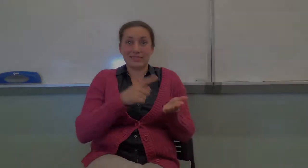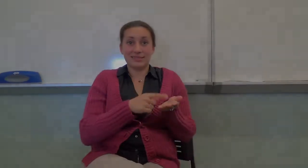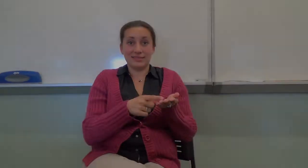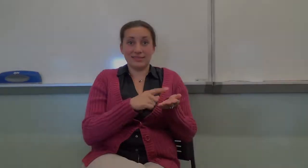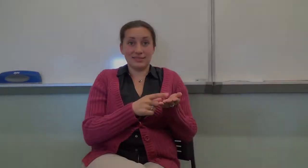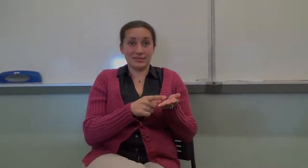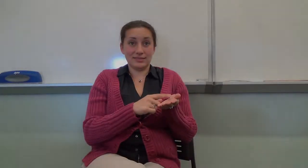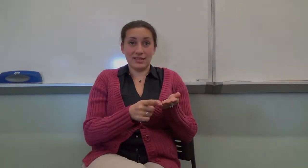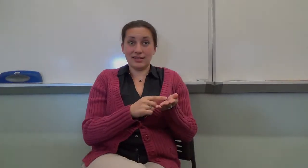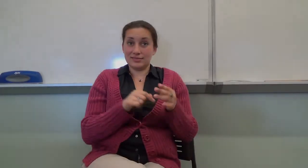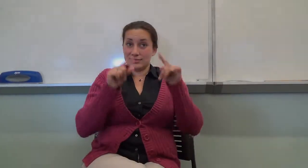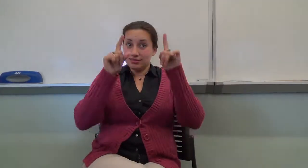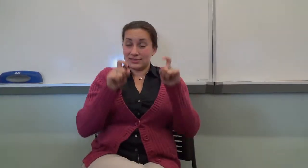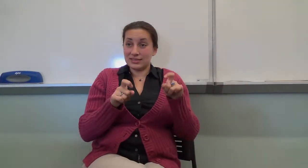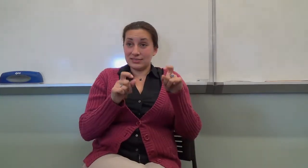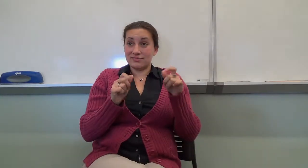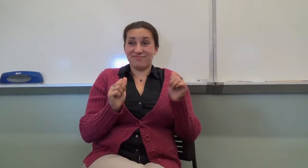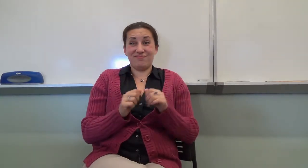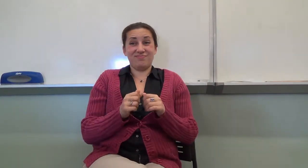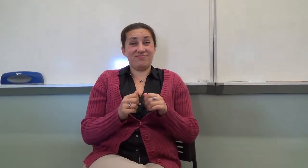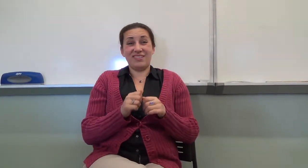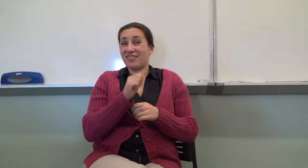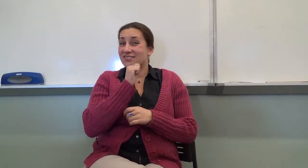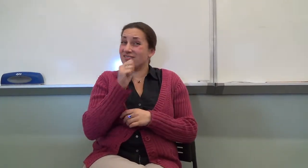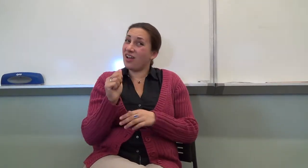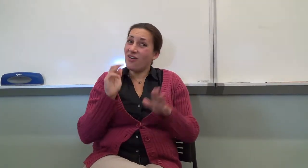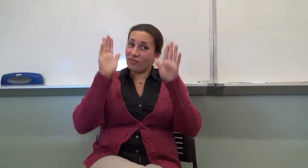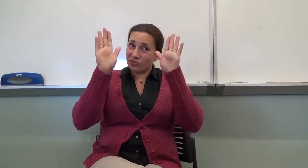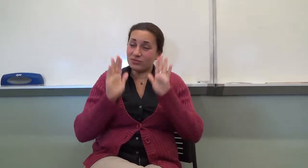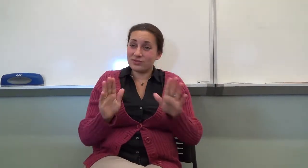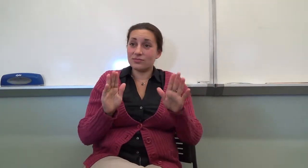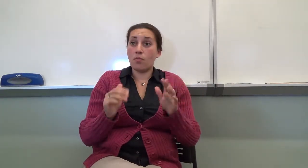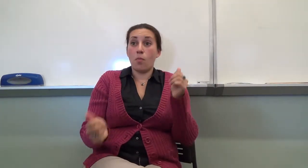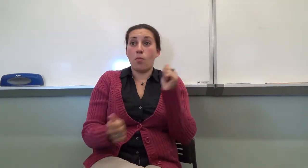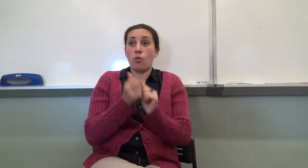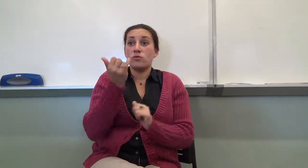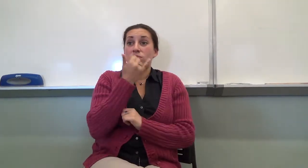made on the percent area. So, I promise I'll never leave again.